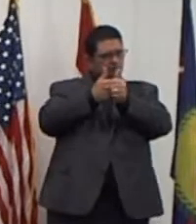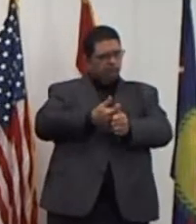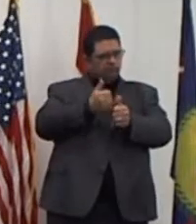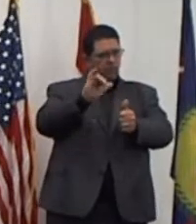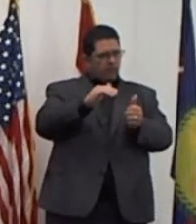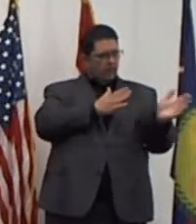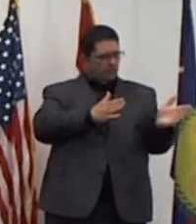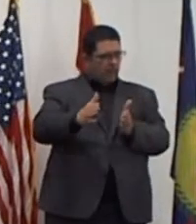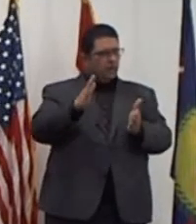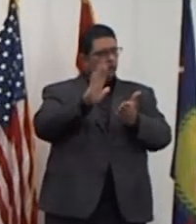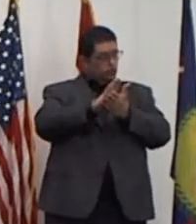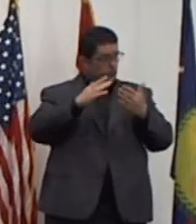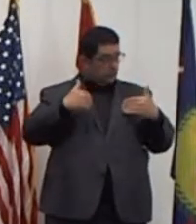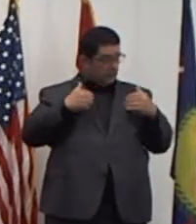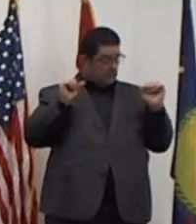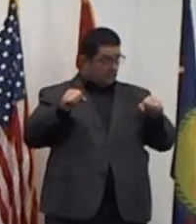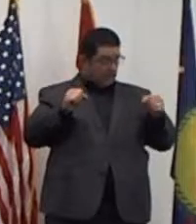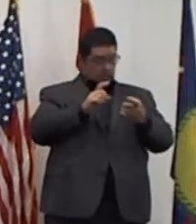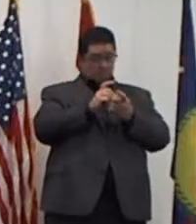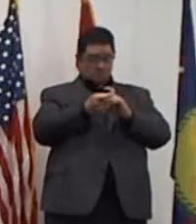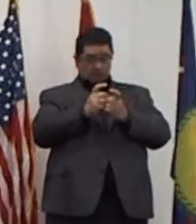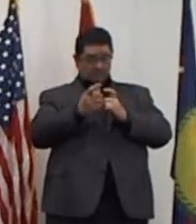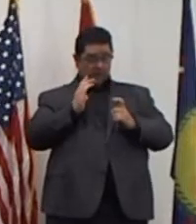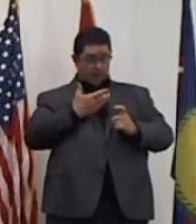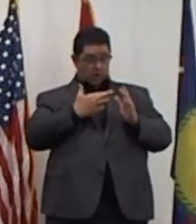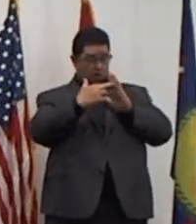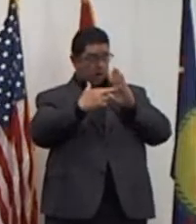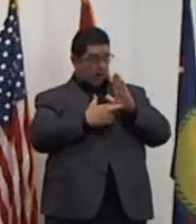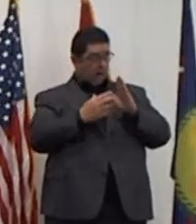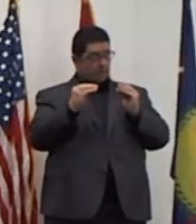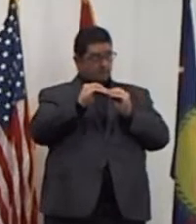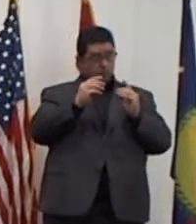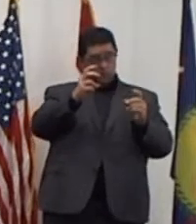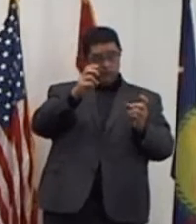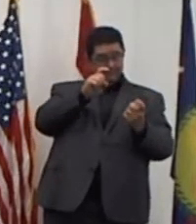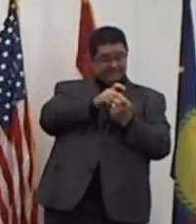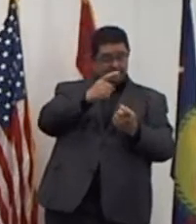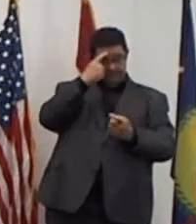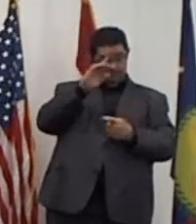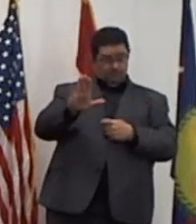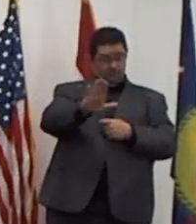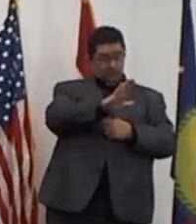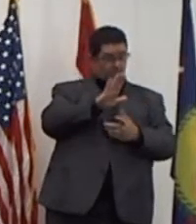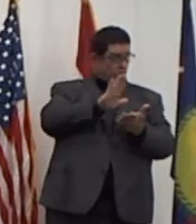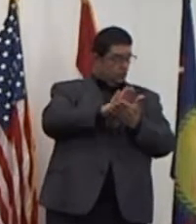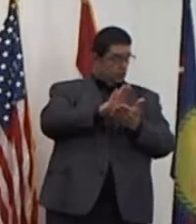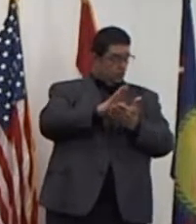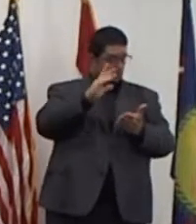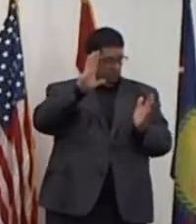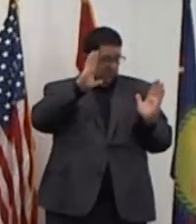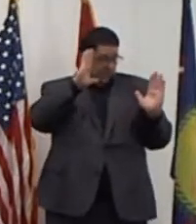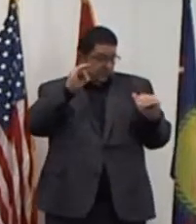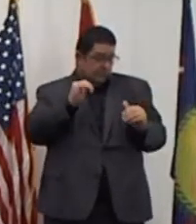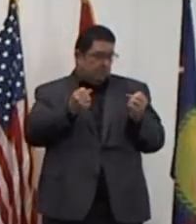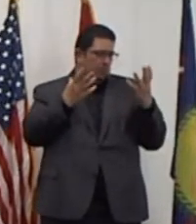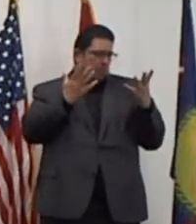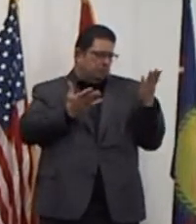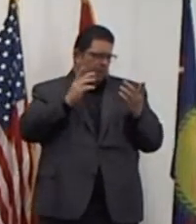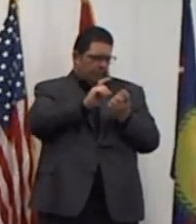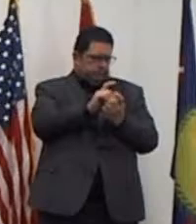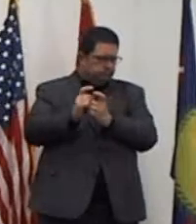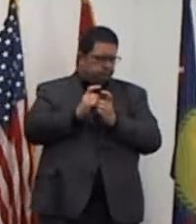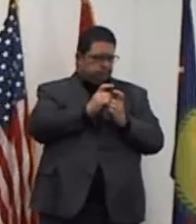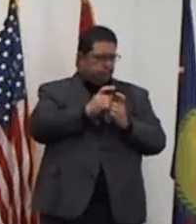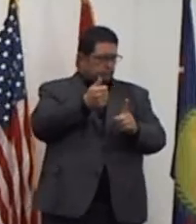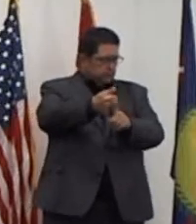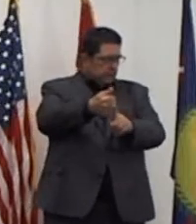the ability to modify our guidelines to make them more specific for their institution, and I expect that many of them will do that. We're not